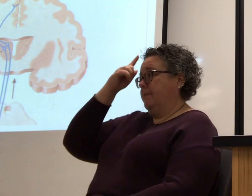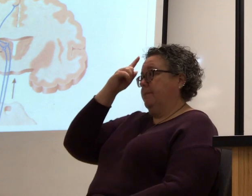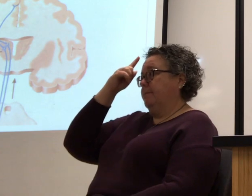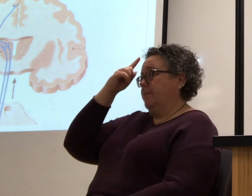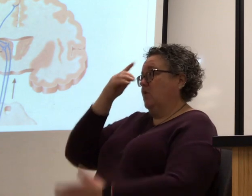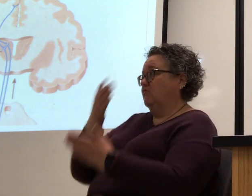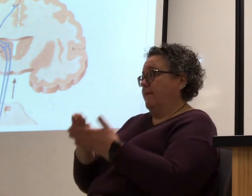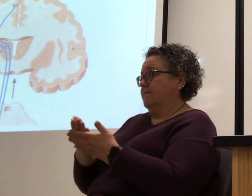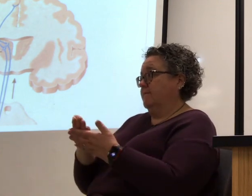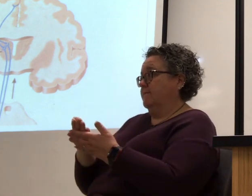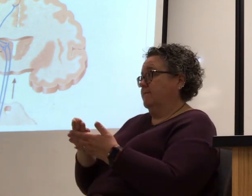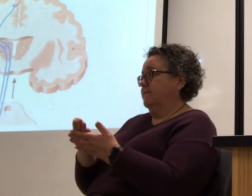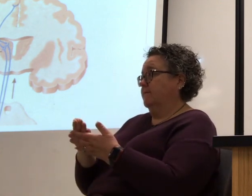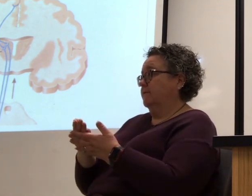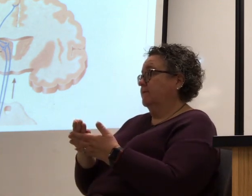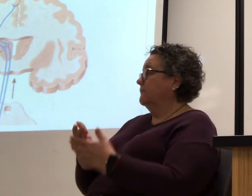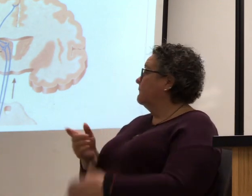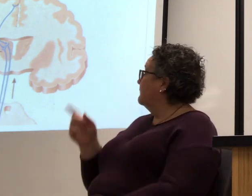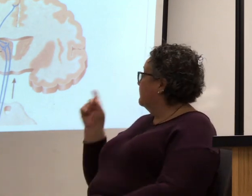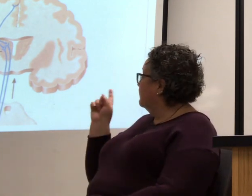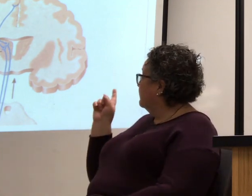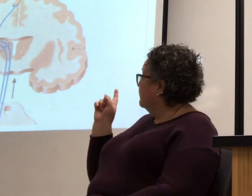There you go.